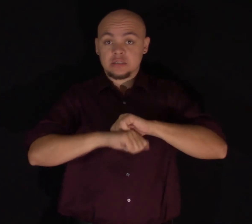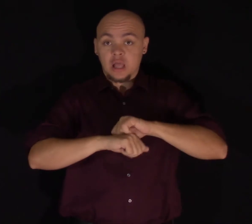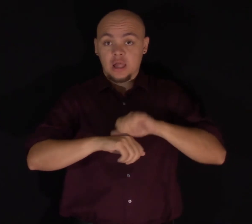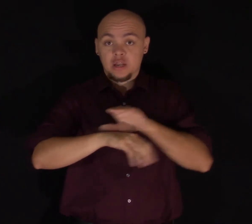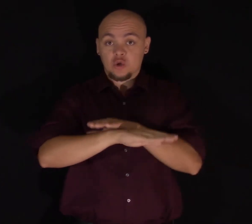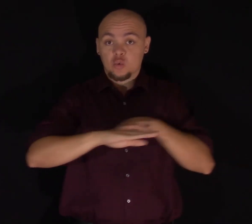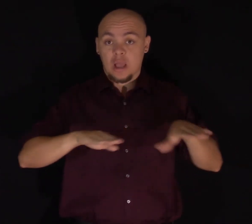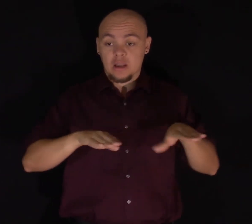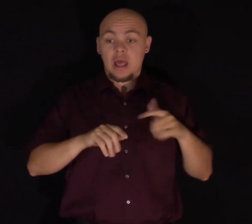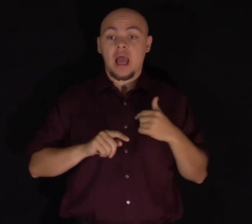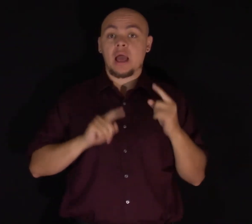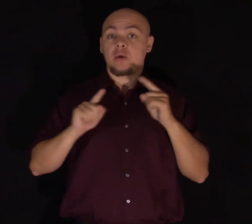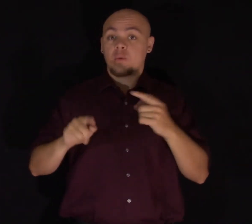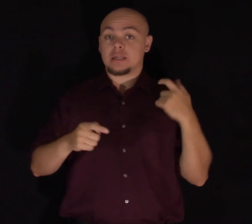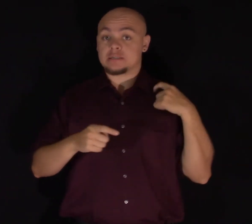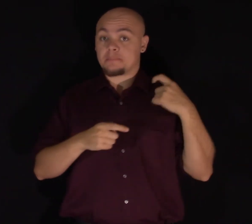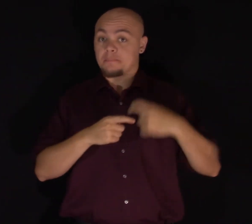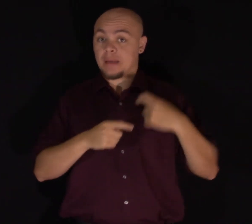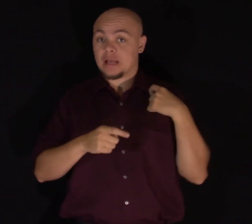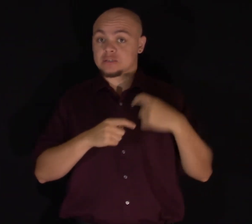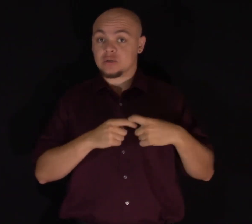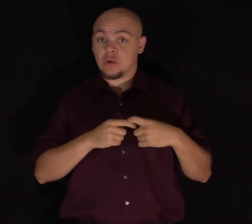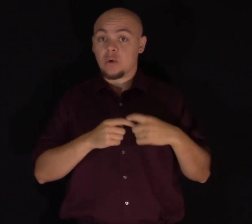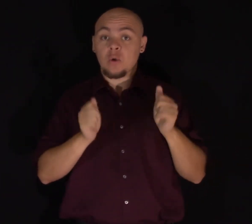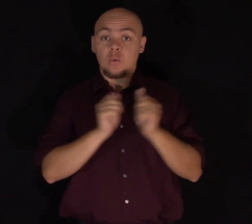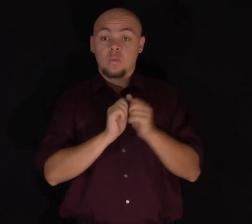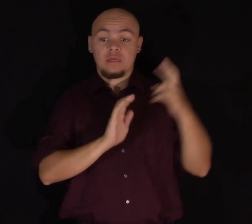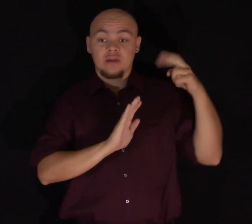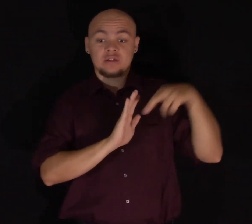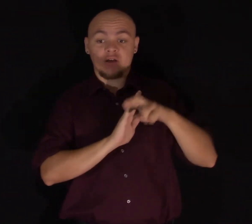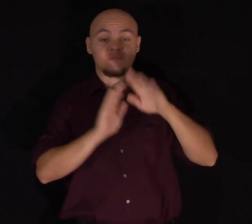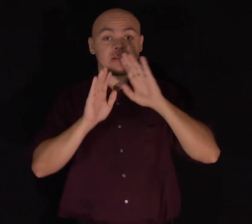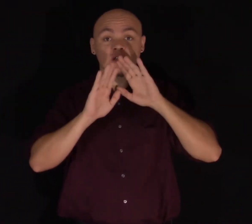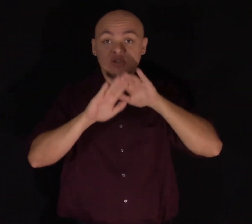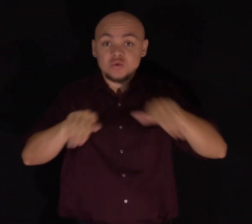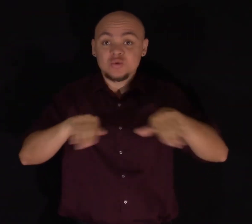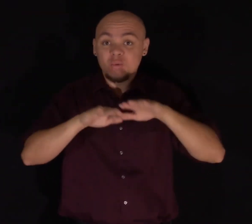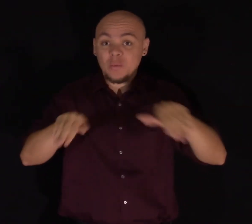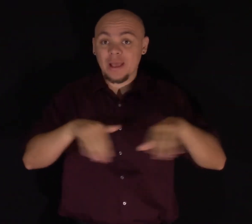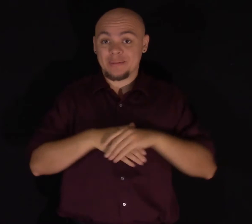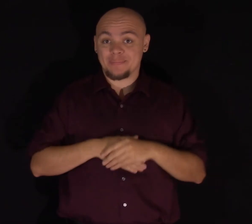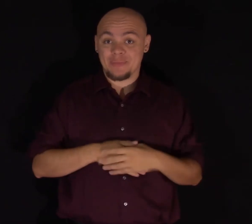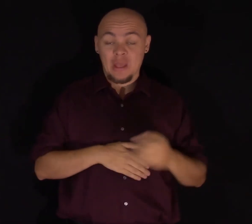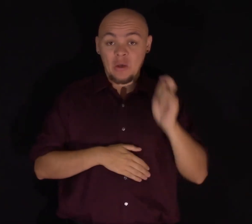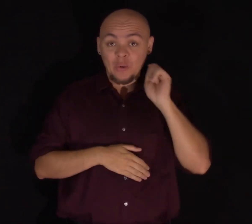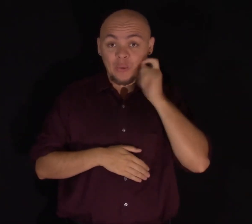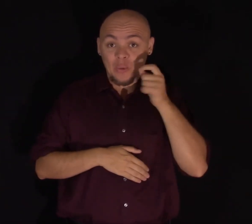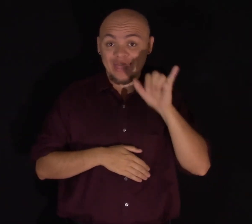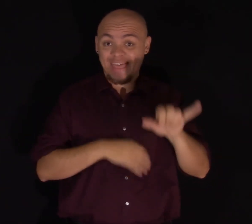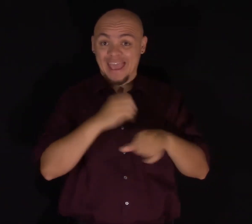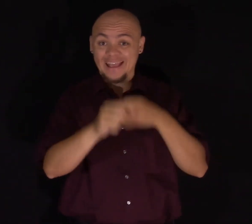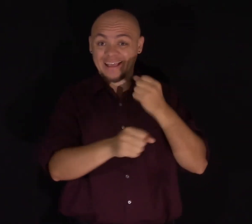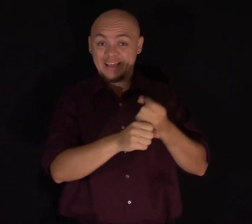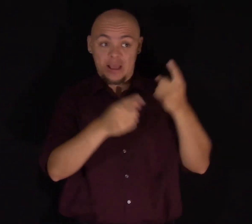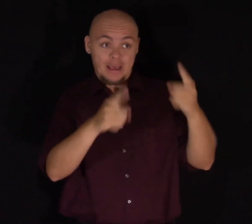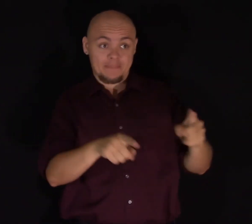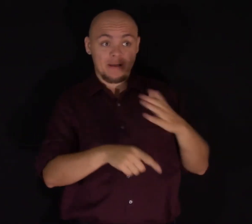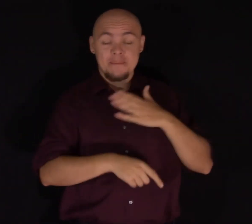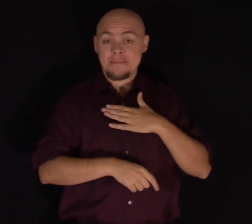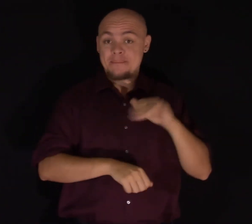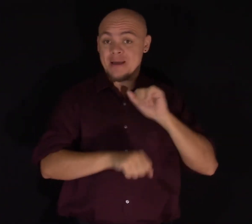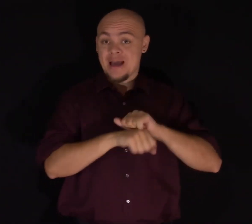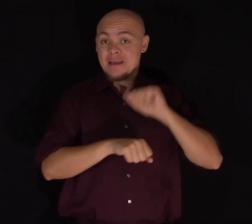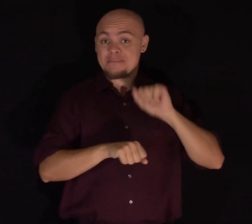Mexico and swam with dolphins underwater. And then the cool thing that I did also that year that was my